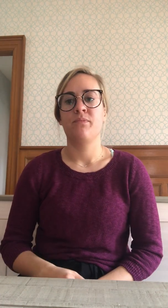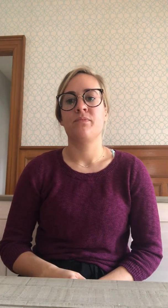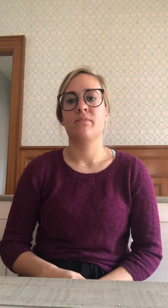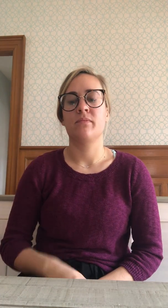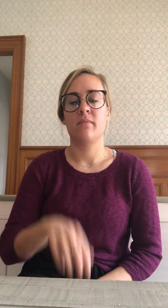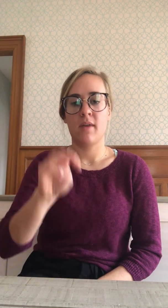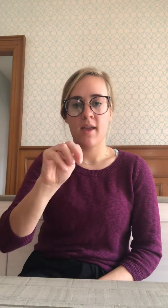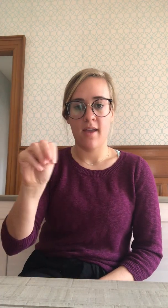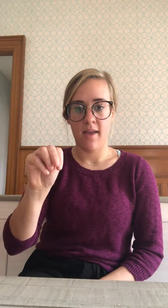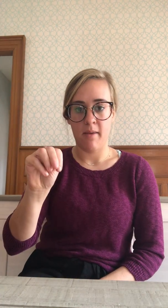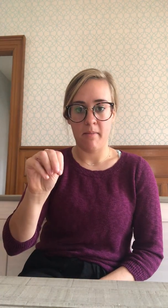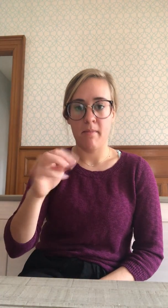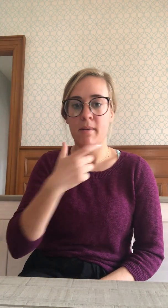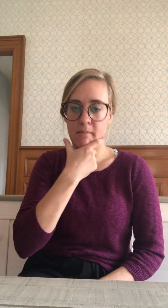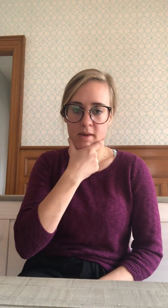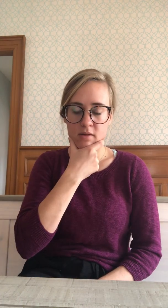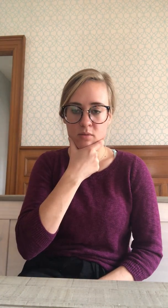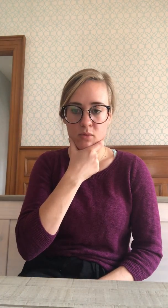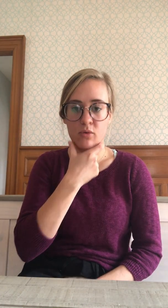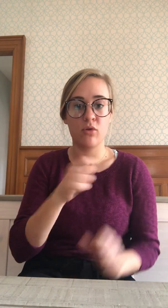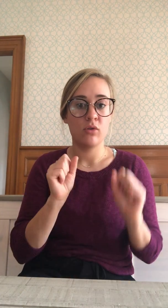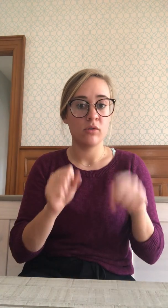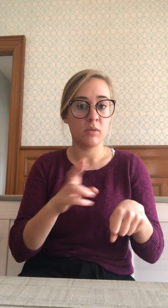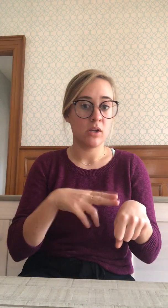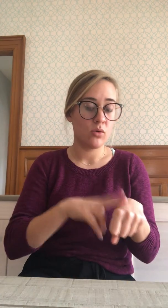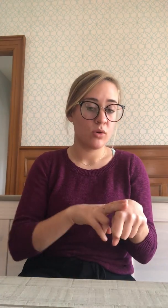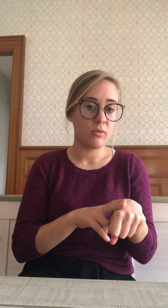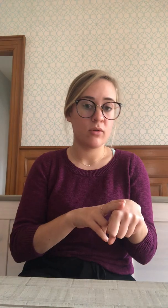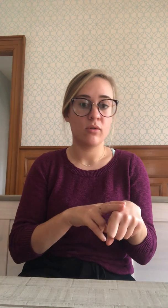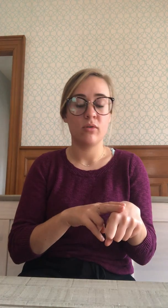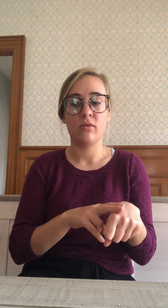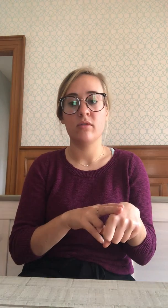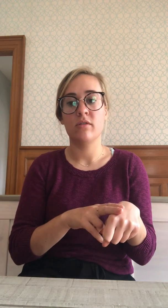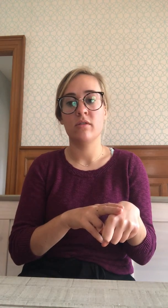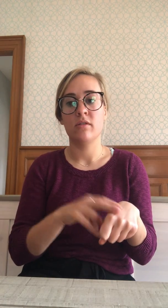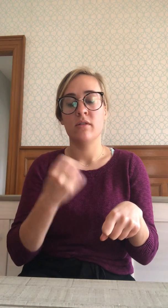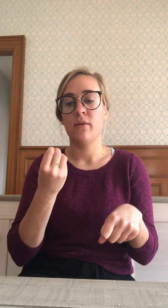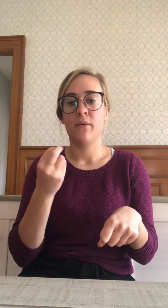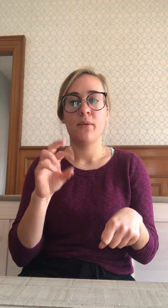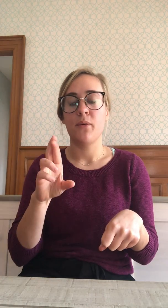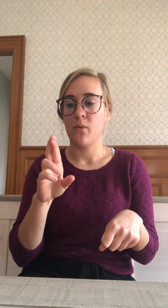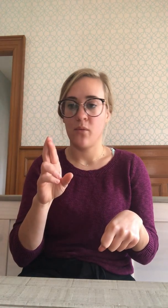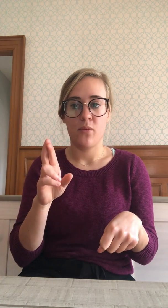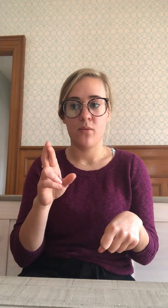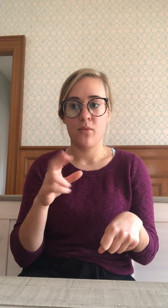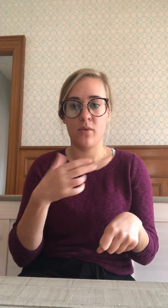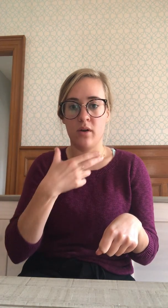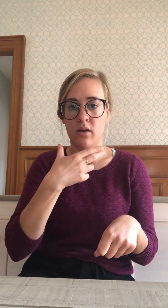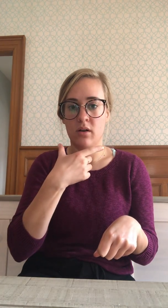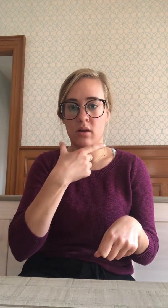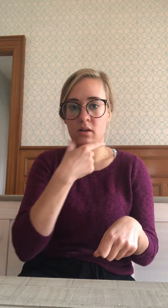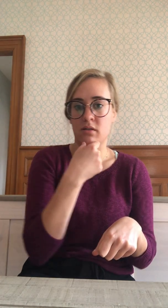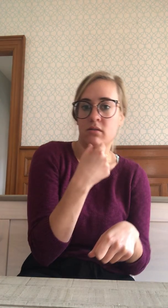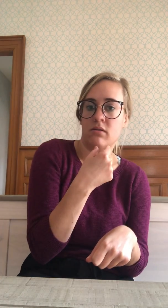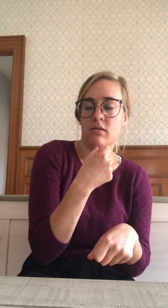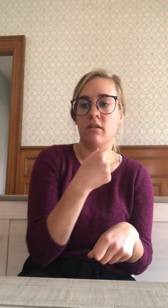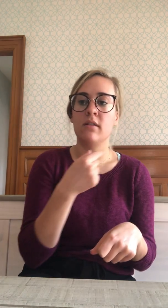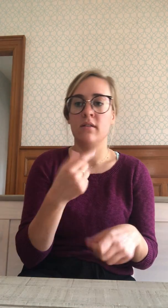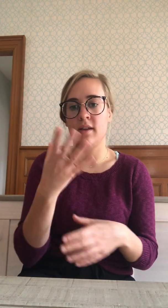for mandible, which could be normal or ranged to an absence of the TNJ and ramus.